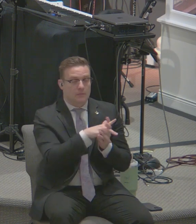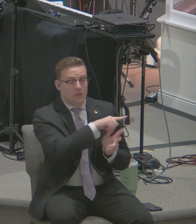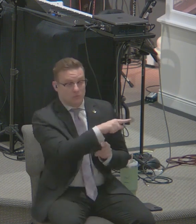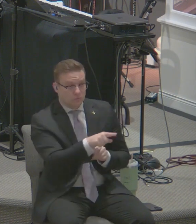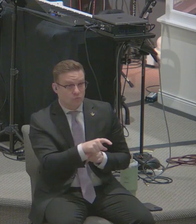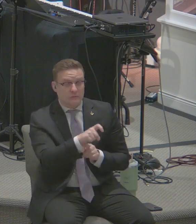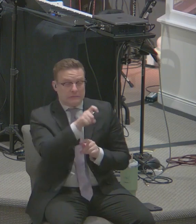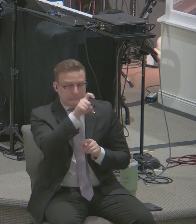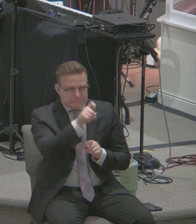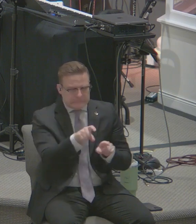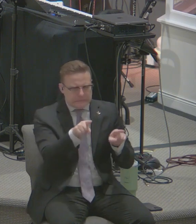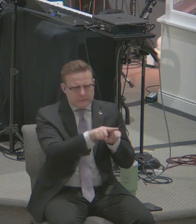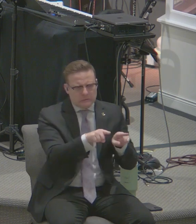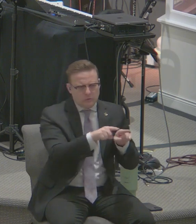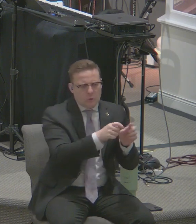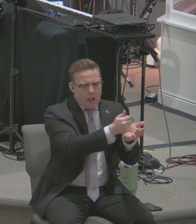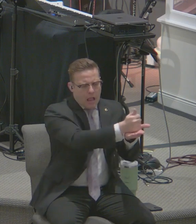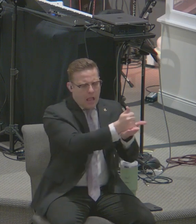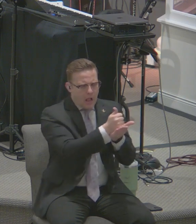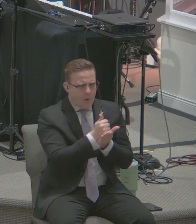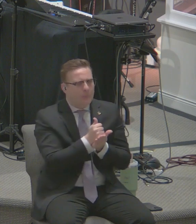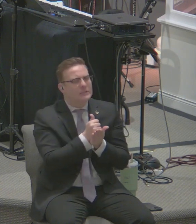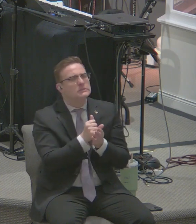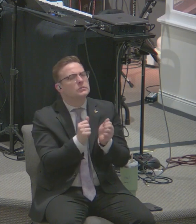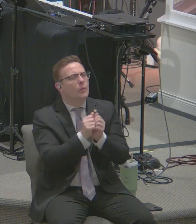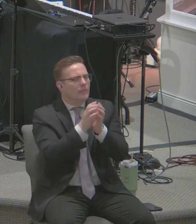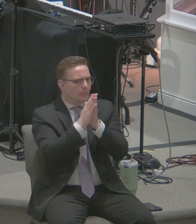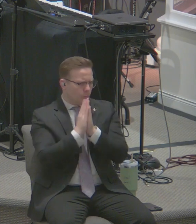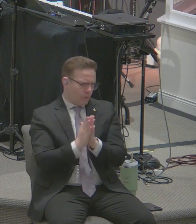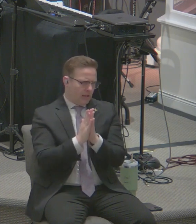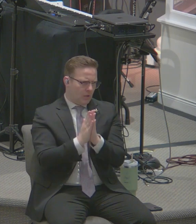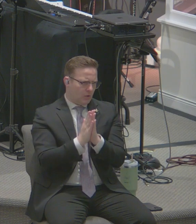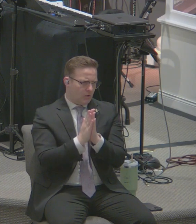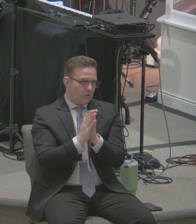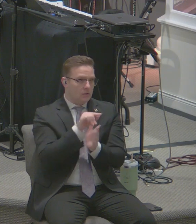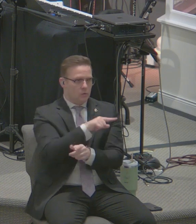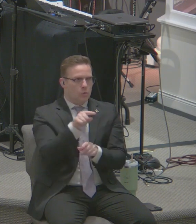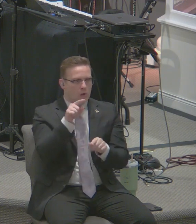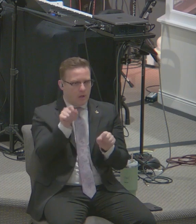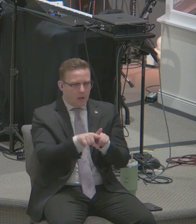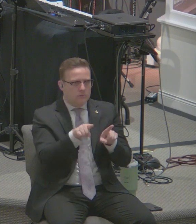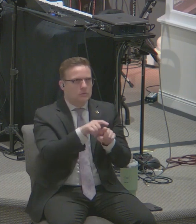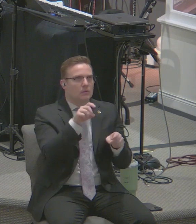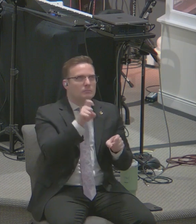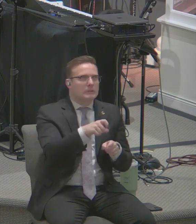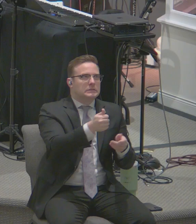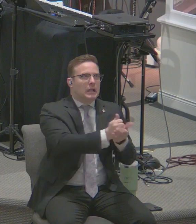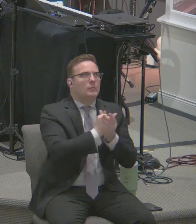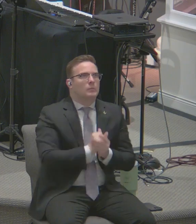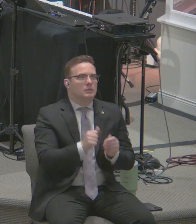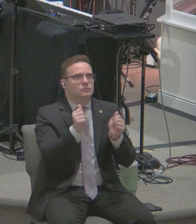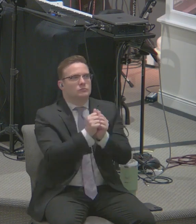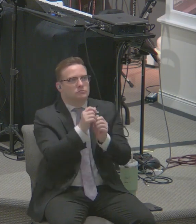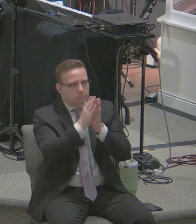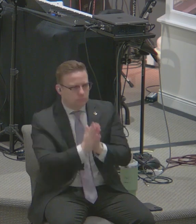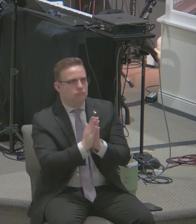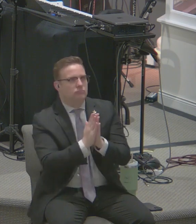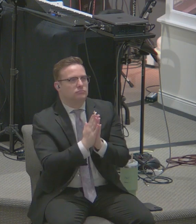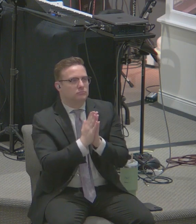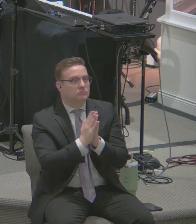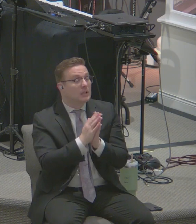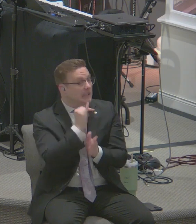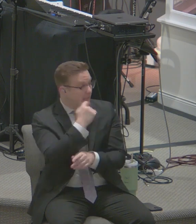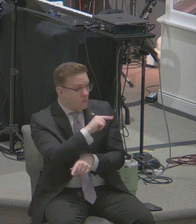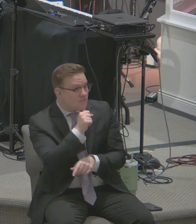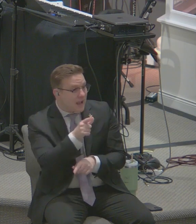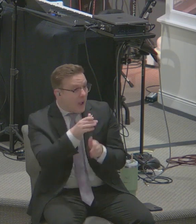You also must help us by prayer. You also must help us by prayer. If